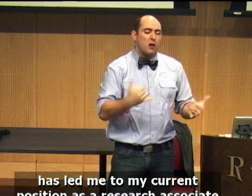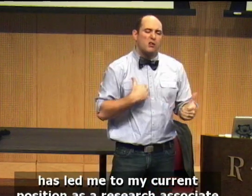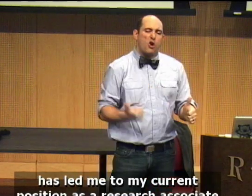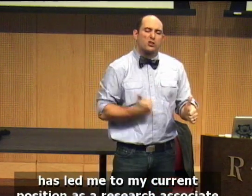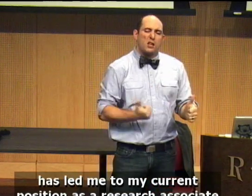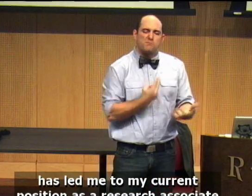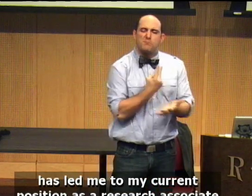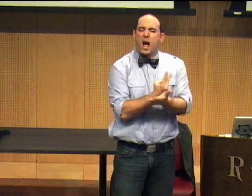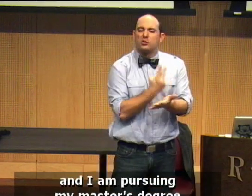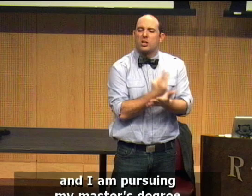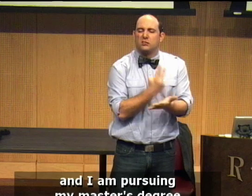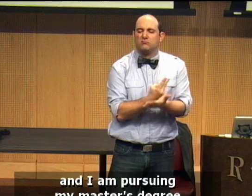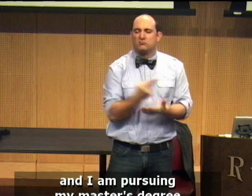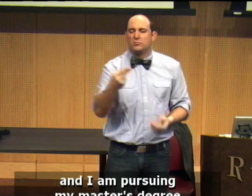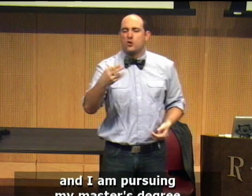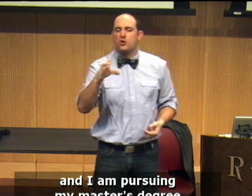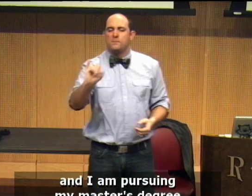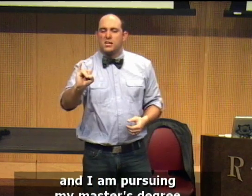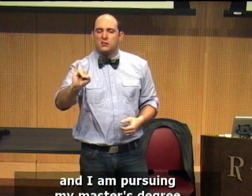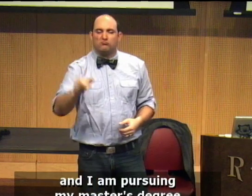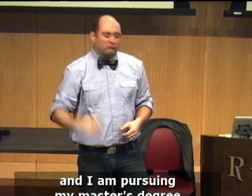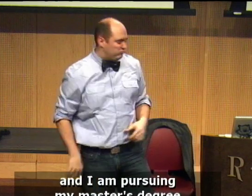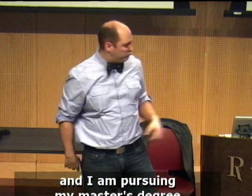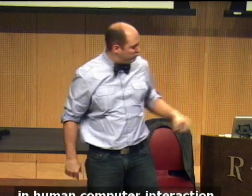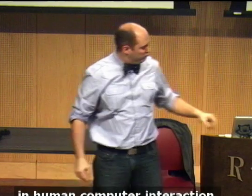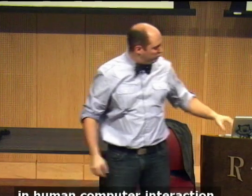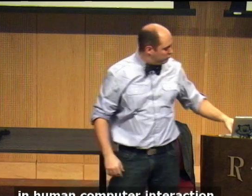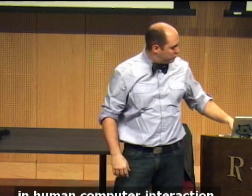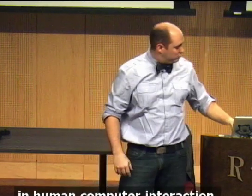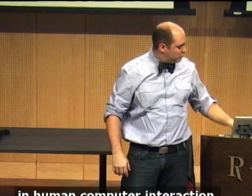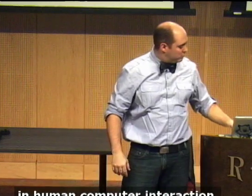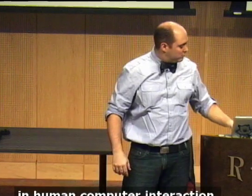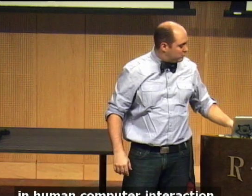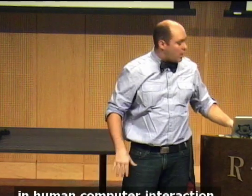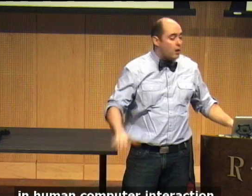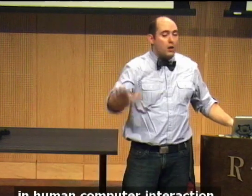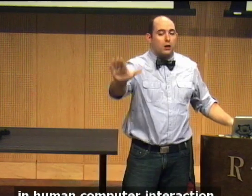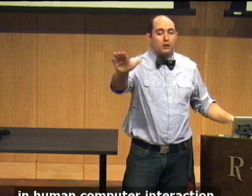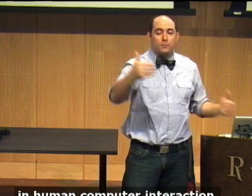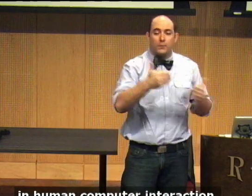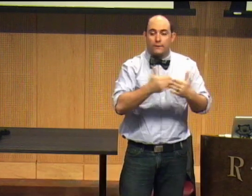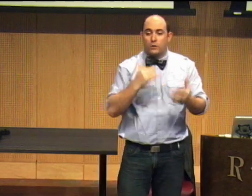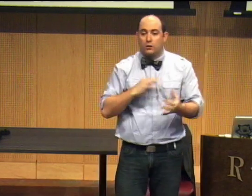associate, and I am pursuing my master's degree in human-computer interaction.